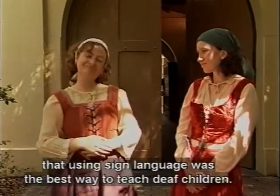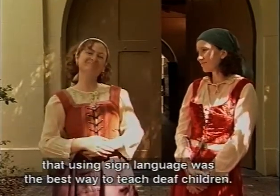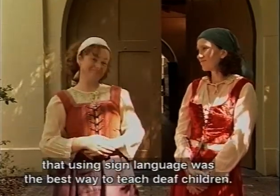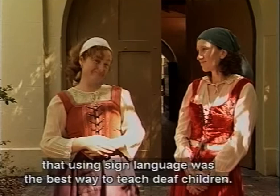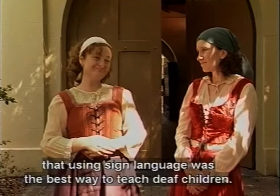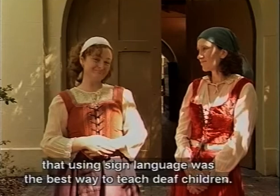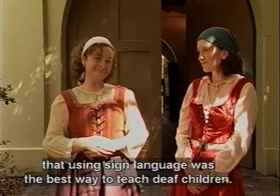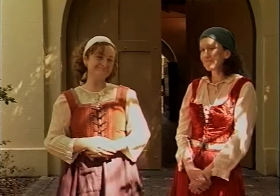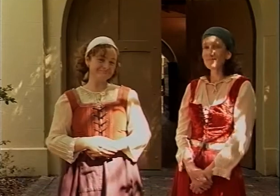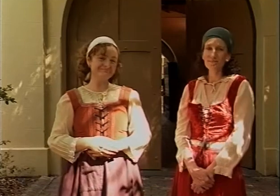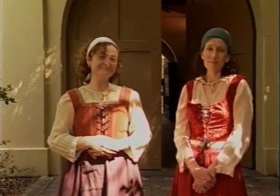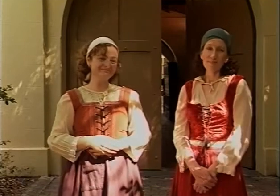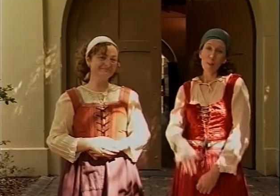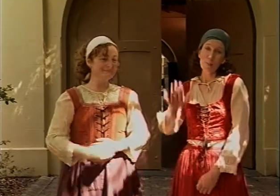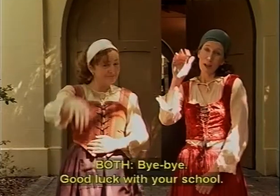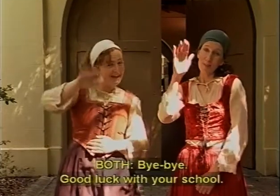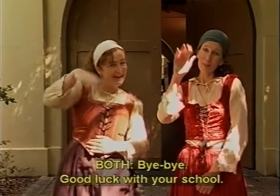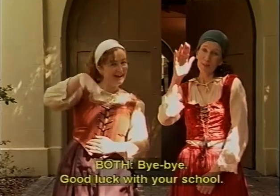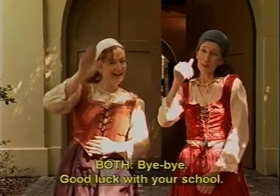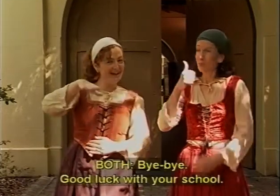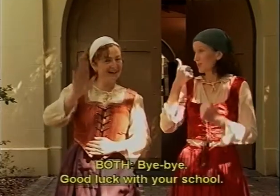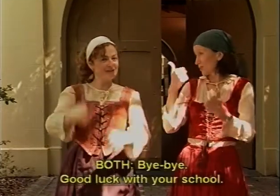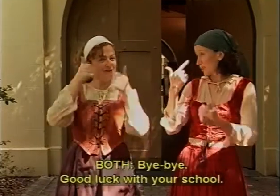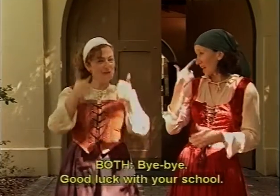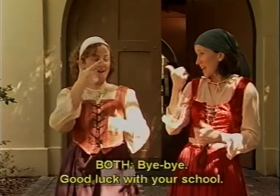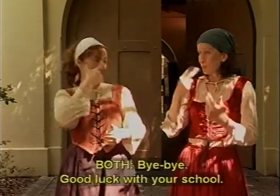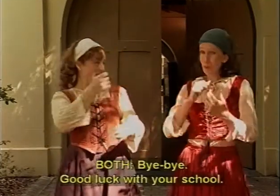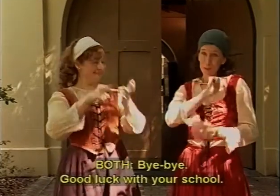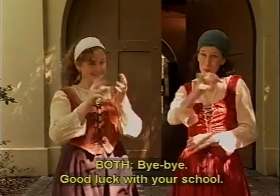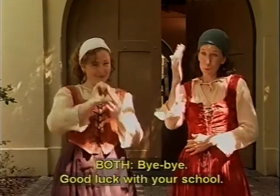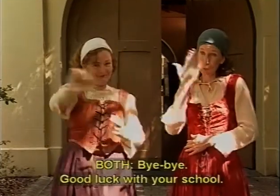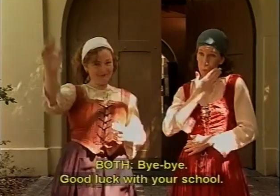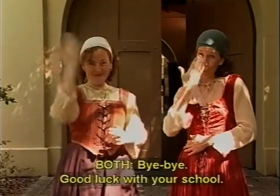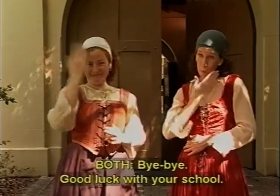Bye-bye. Good luck with your school.